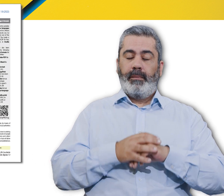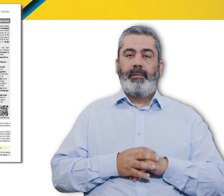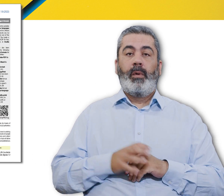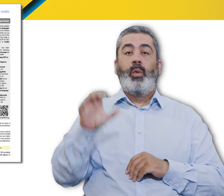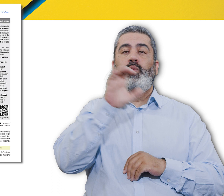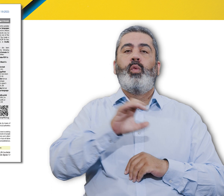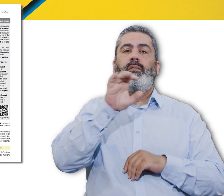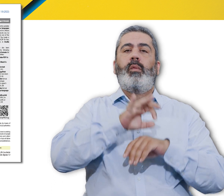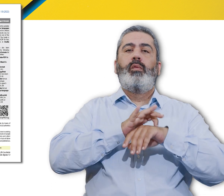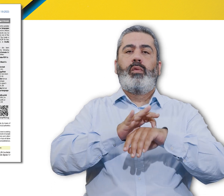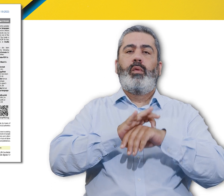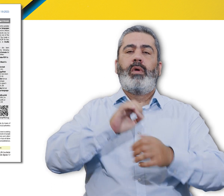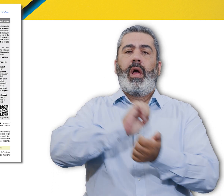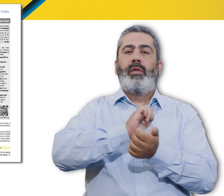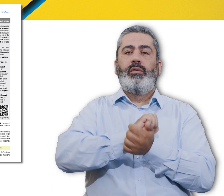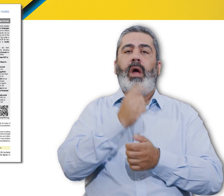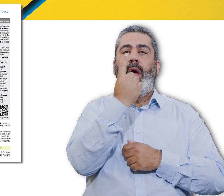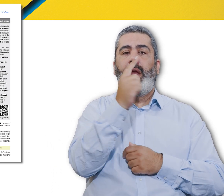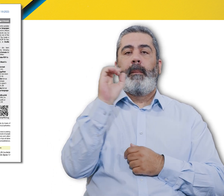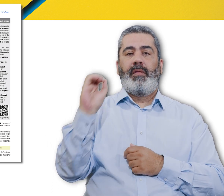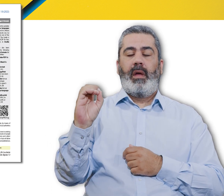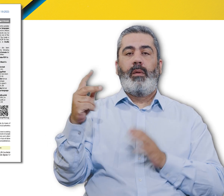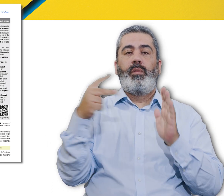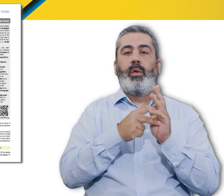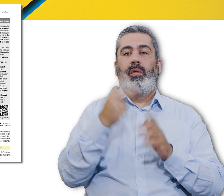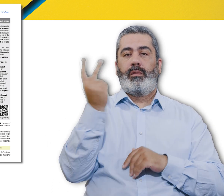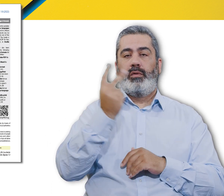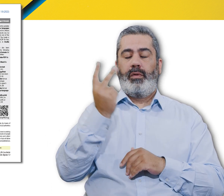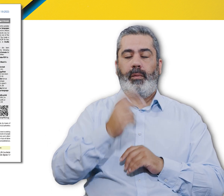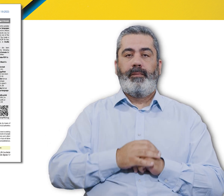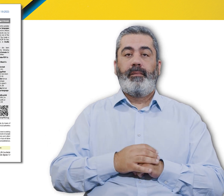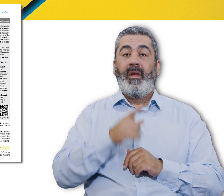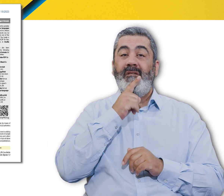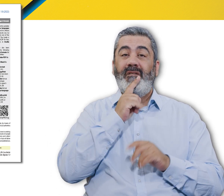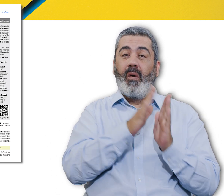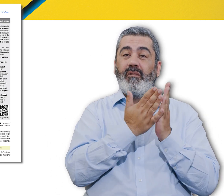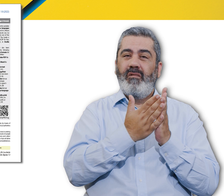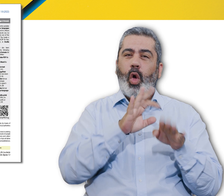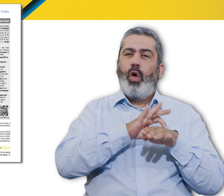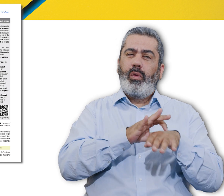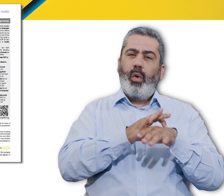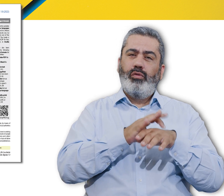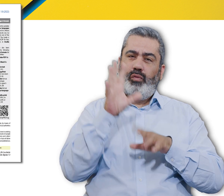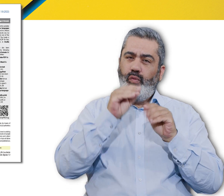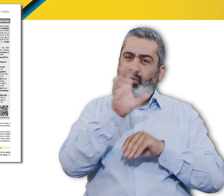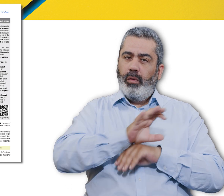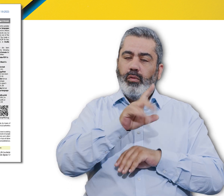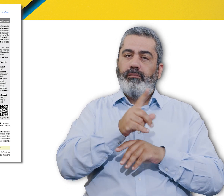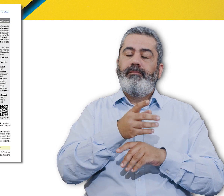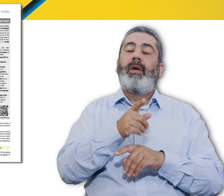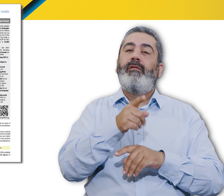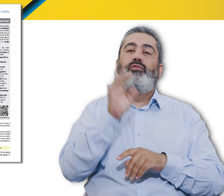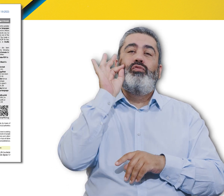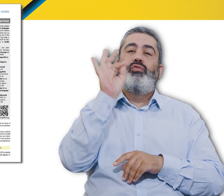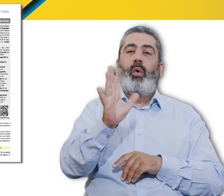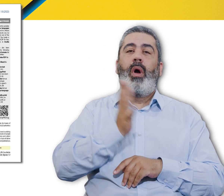Introduction. Tourist Guide, version 1.0, 2022. This tourist guide is addressed to persons